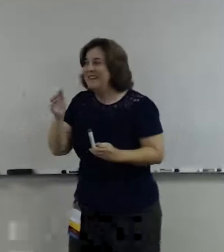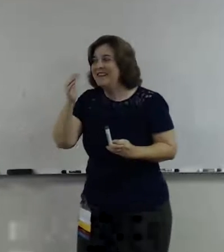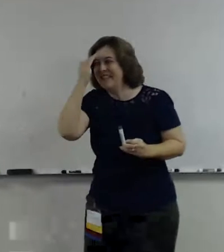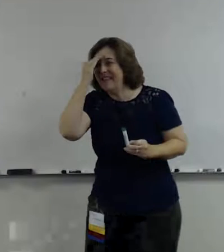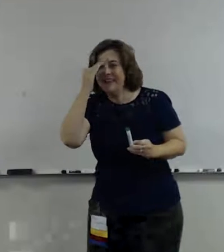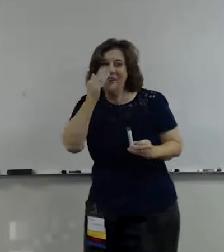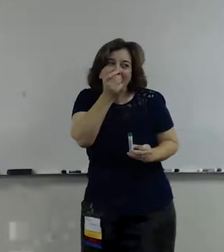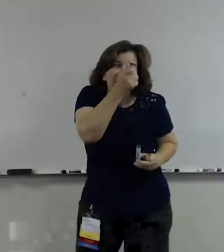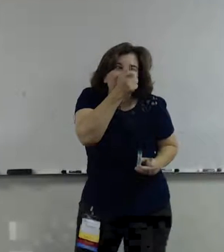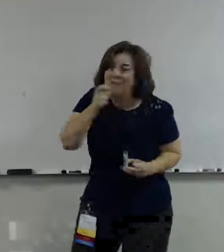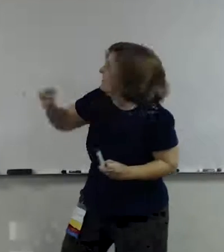Almost nothing. They know a little bit.